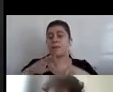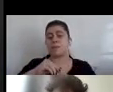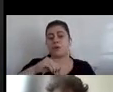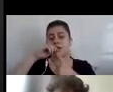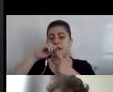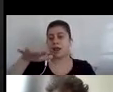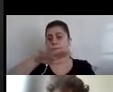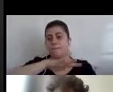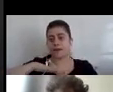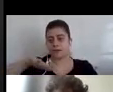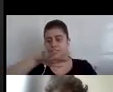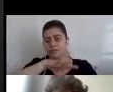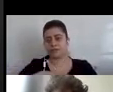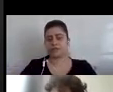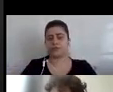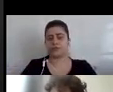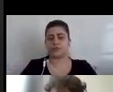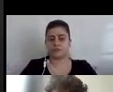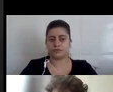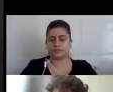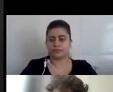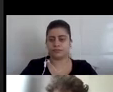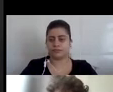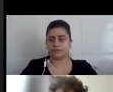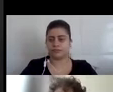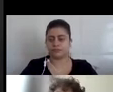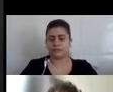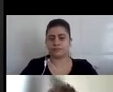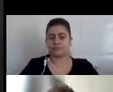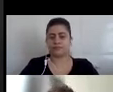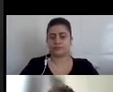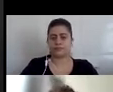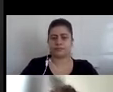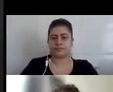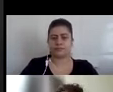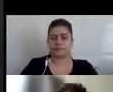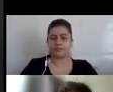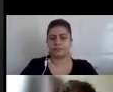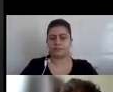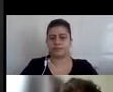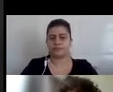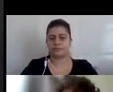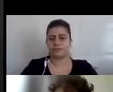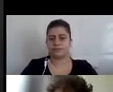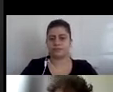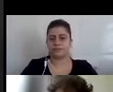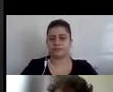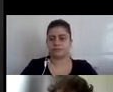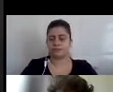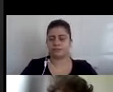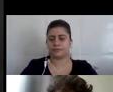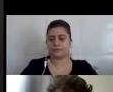more some specific action on the food system. So we start from the